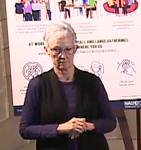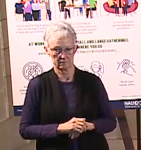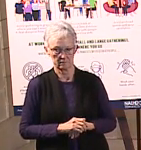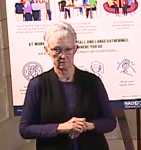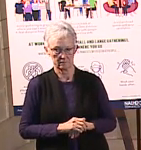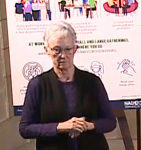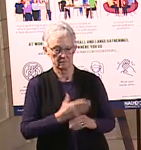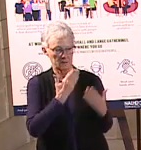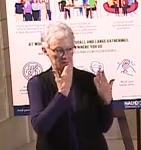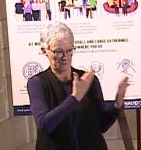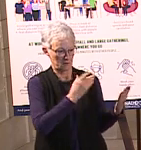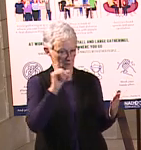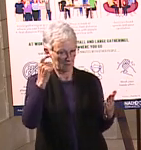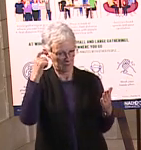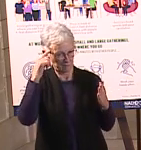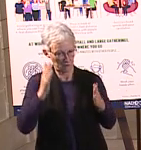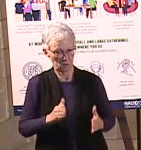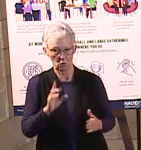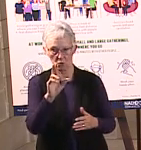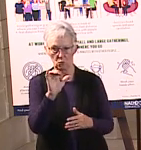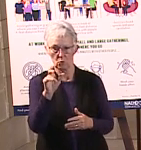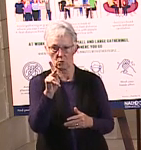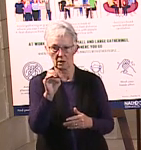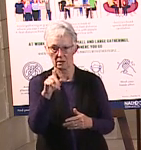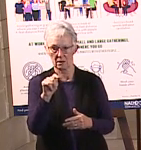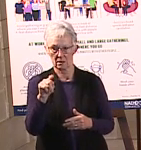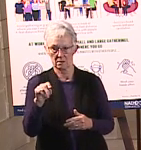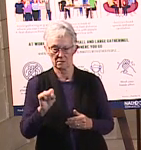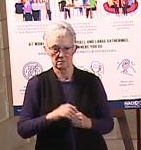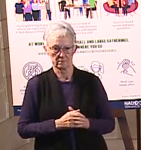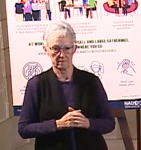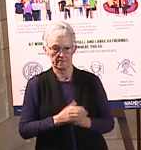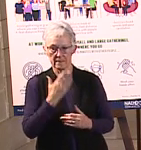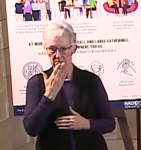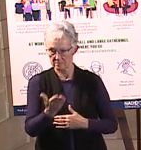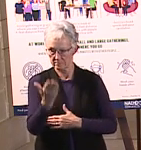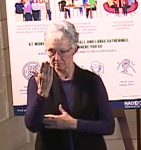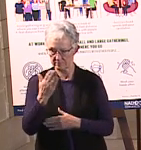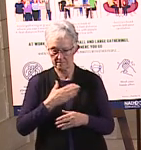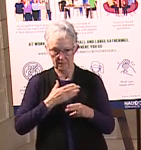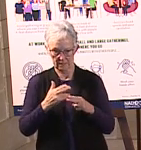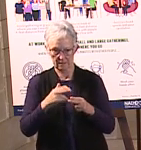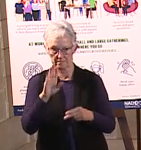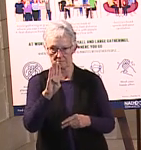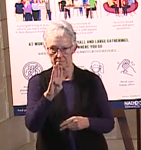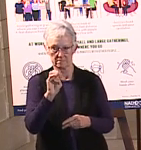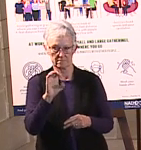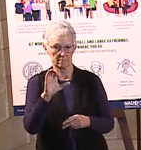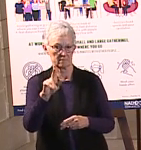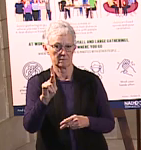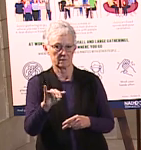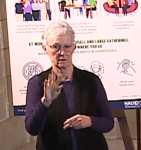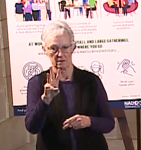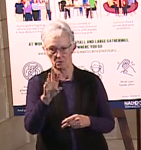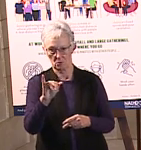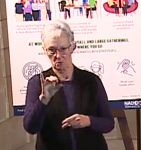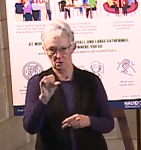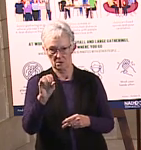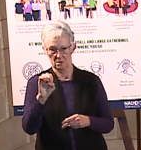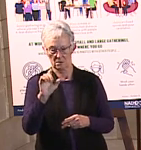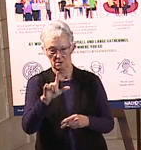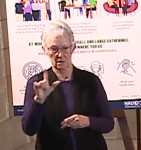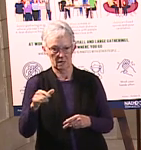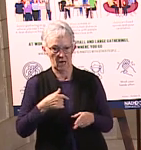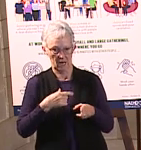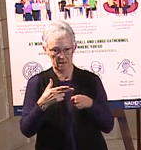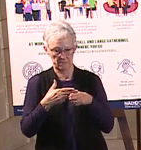Thank you, Governor Ricketts. Good morning. Again, my name is Becky Wiesel, and I'm currently serving as the